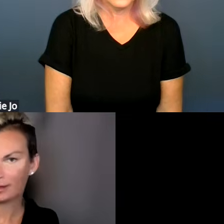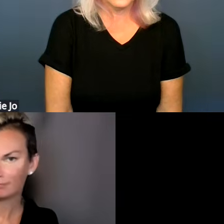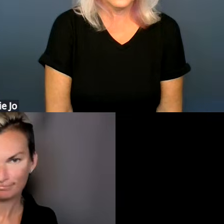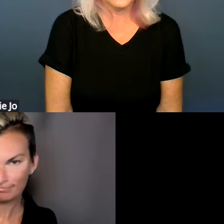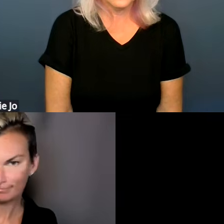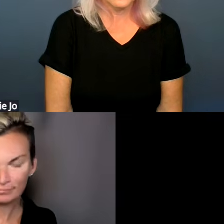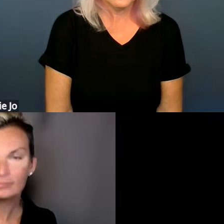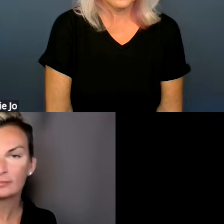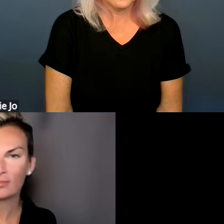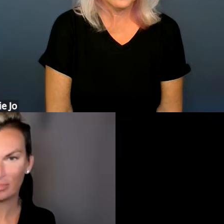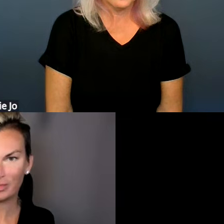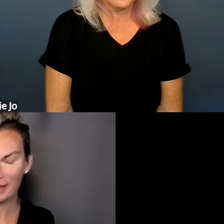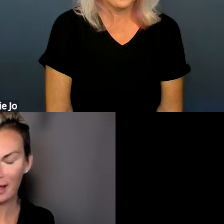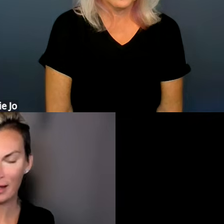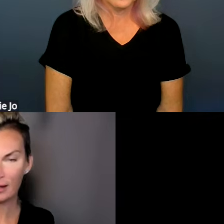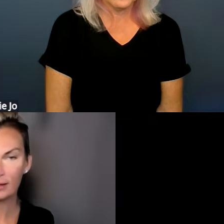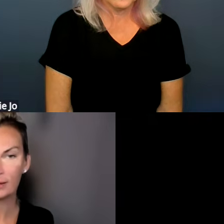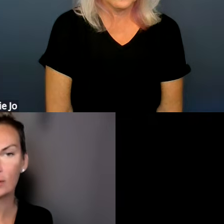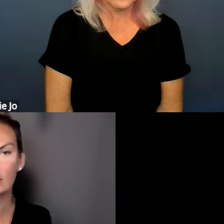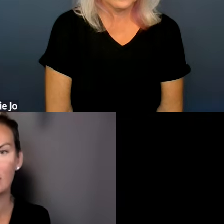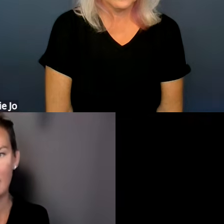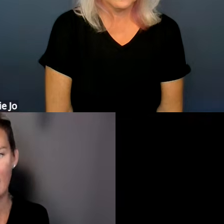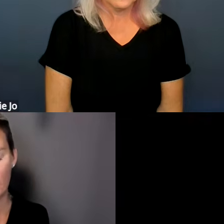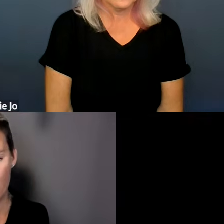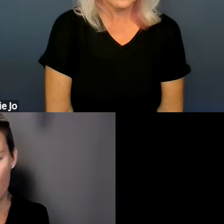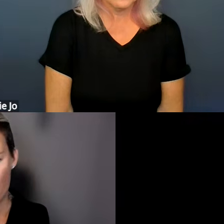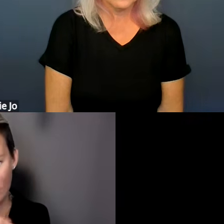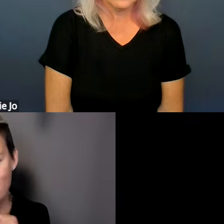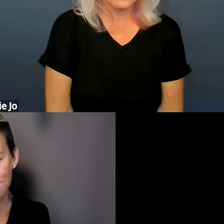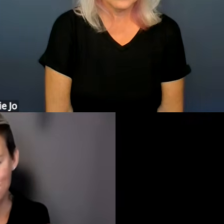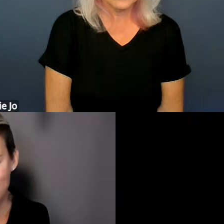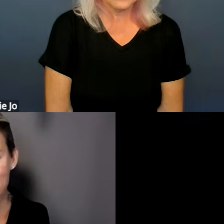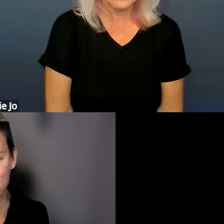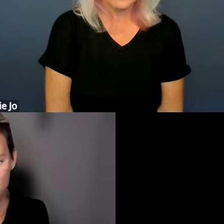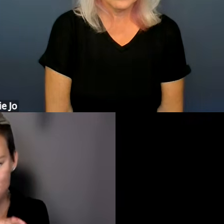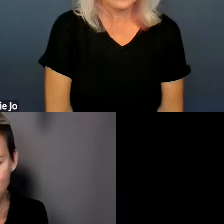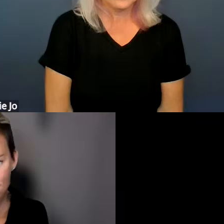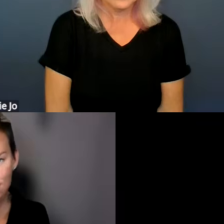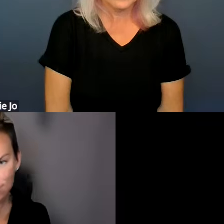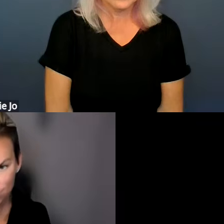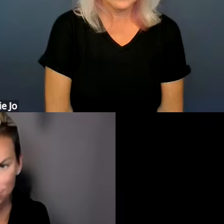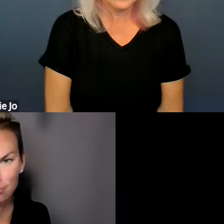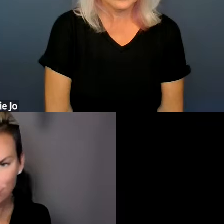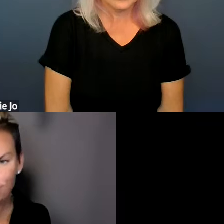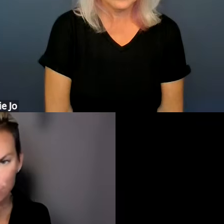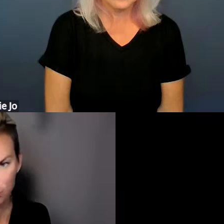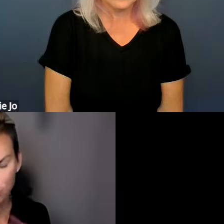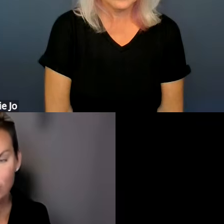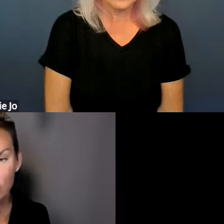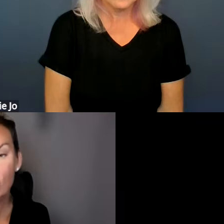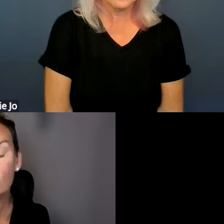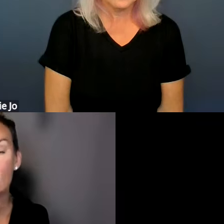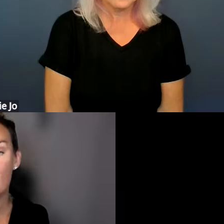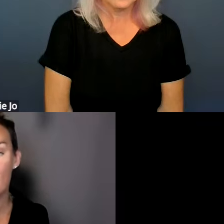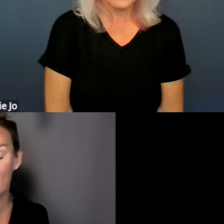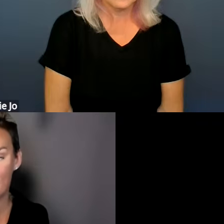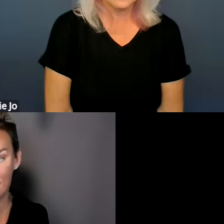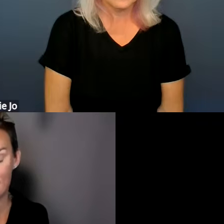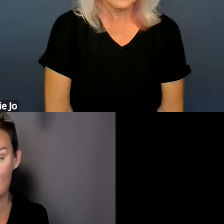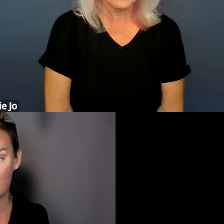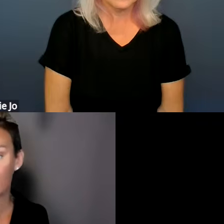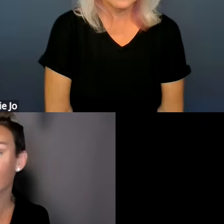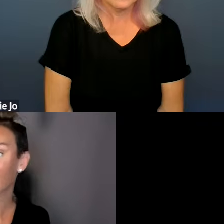broadened the language in our proposed caption is that once you start identifying